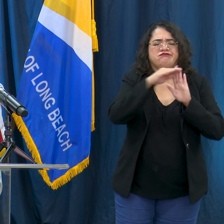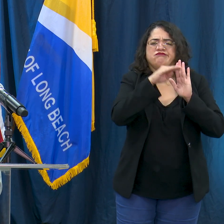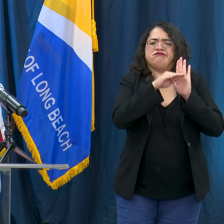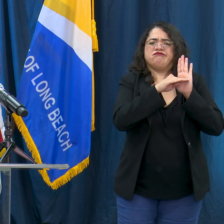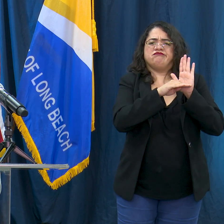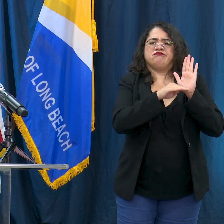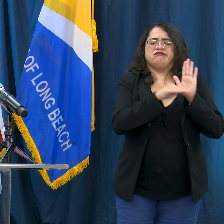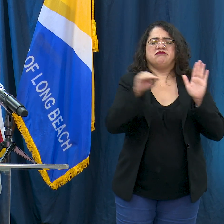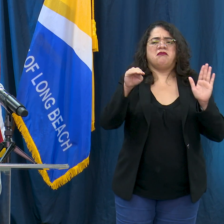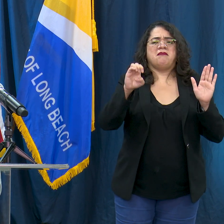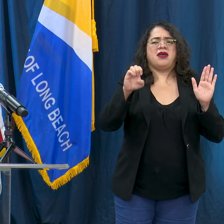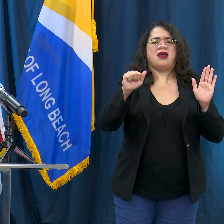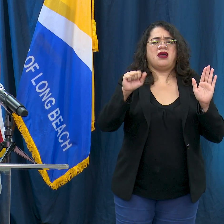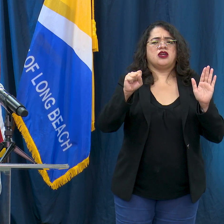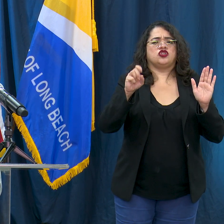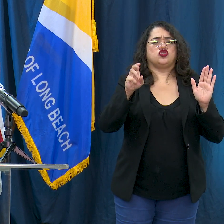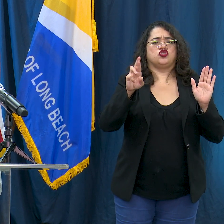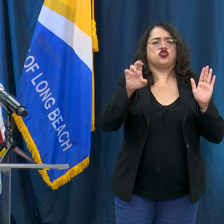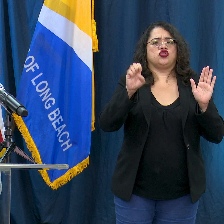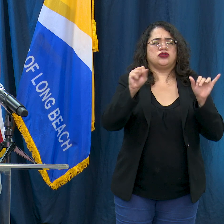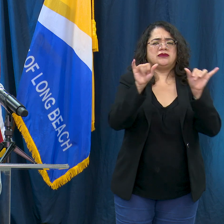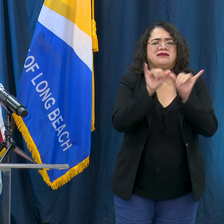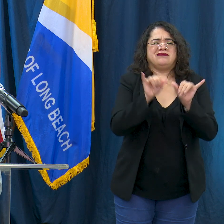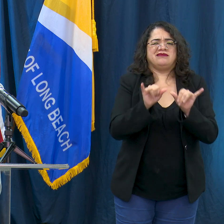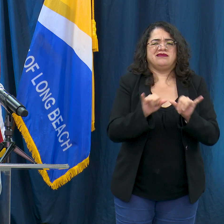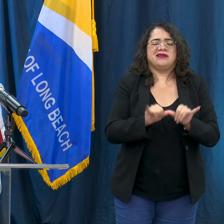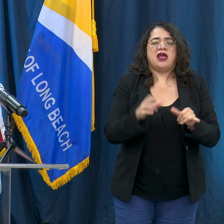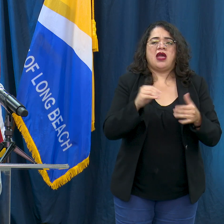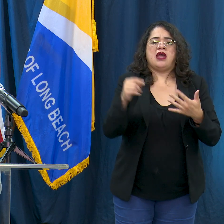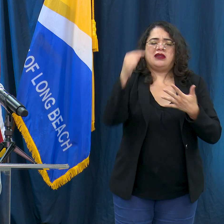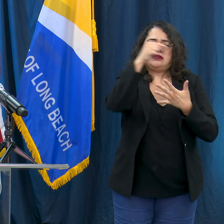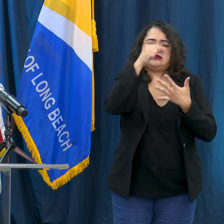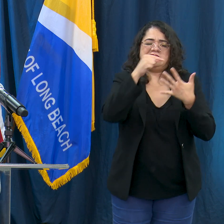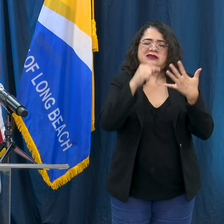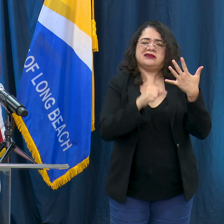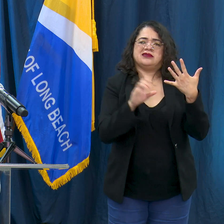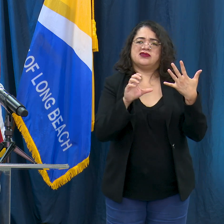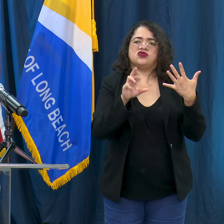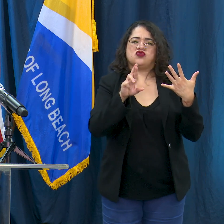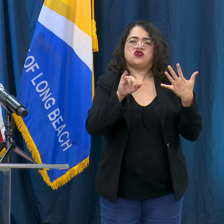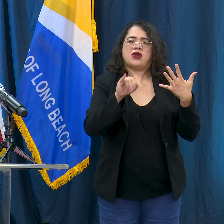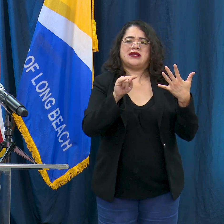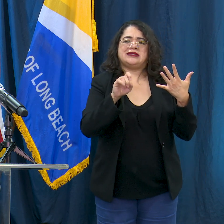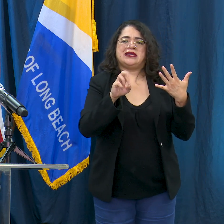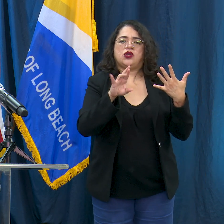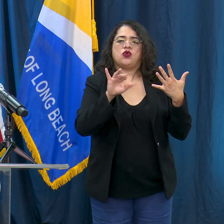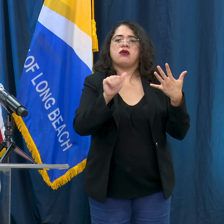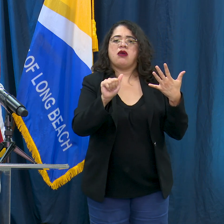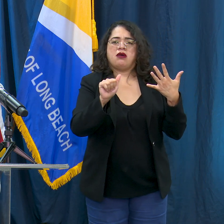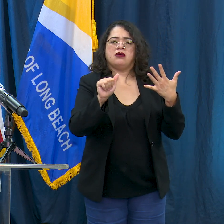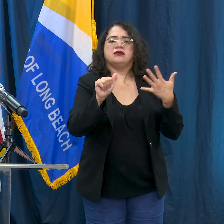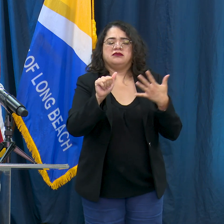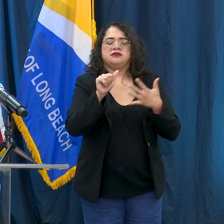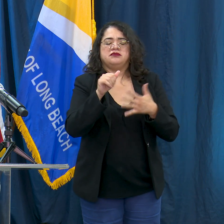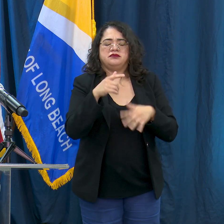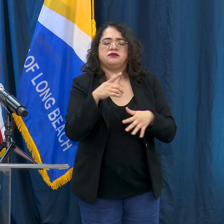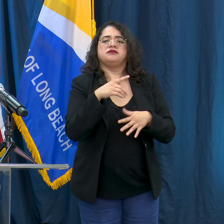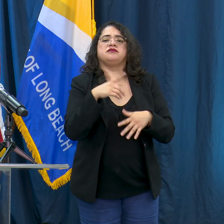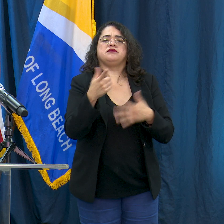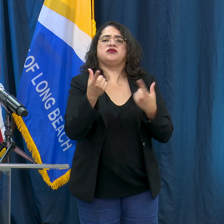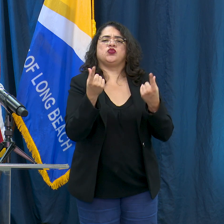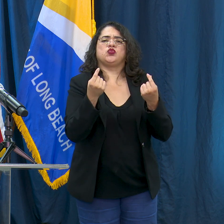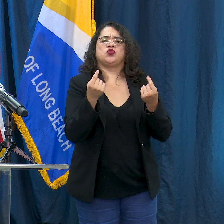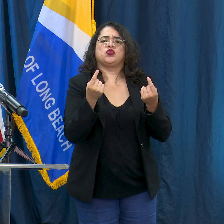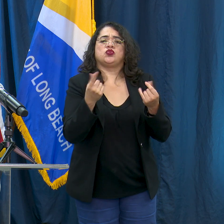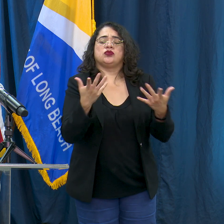criteria. And if you start to get near those monitoring criteria, then it's a place of concern, and then you would look to at least hold